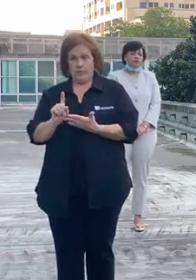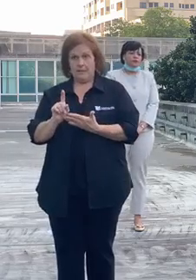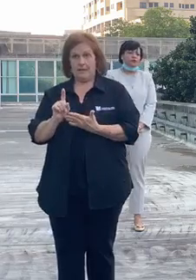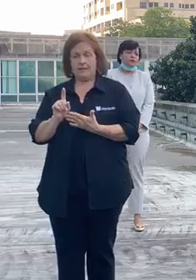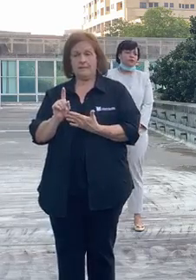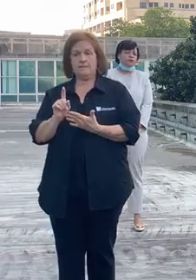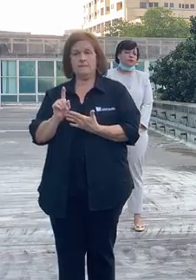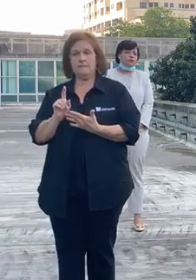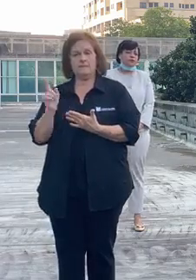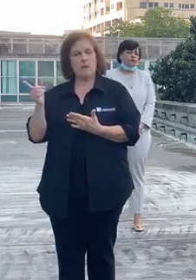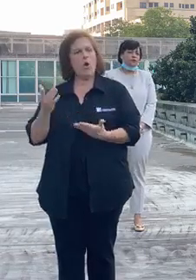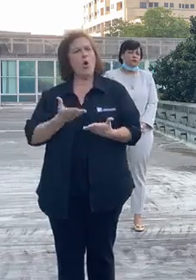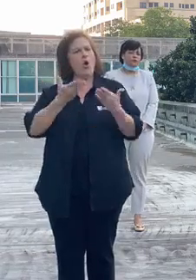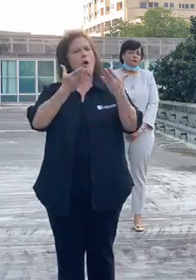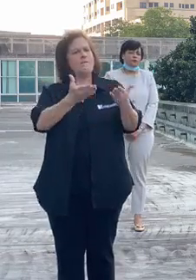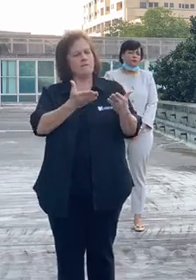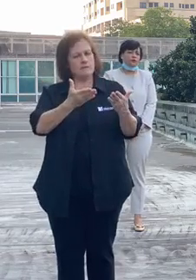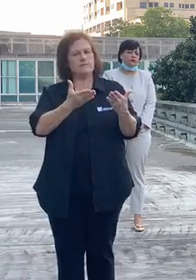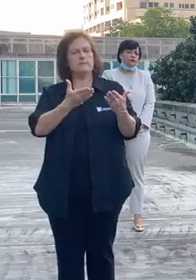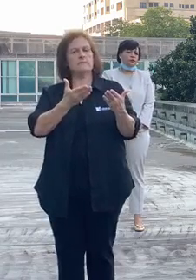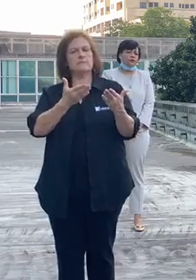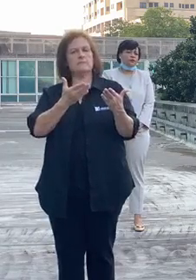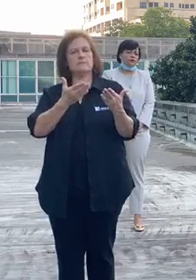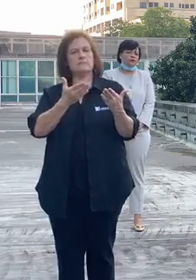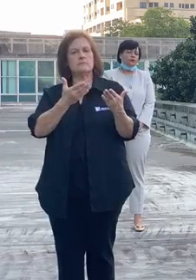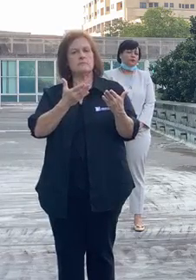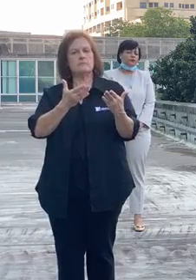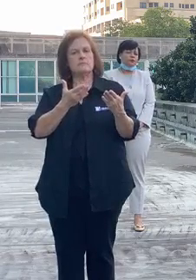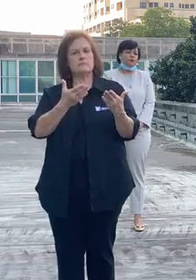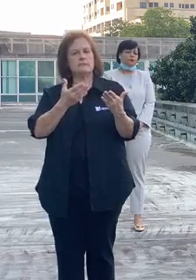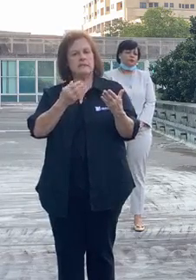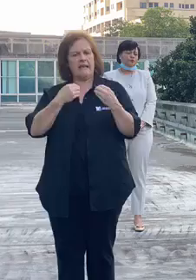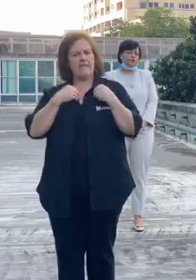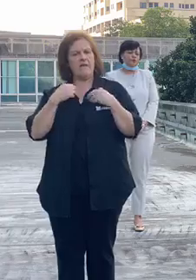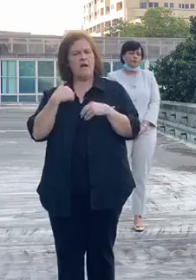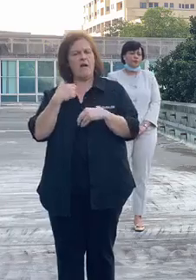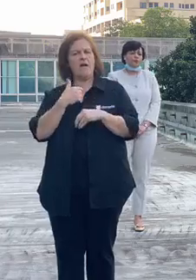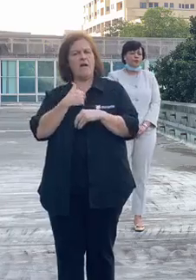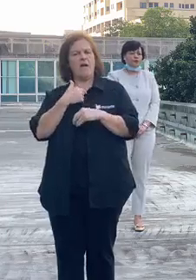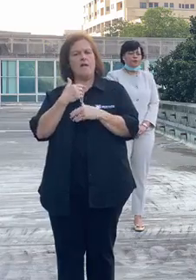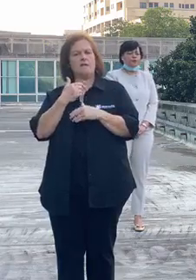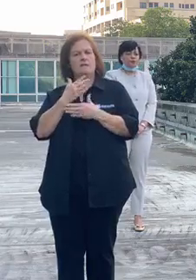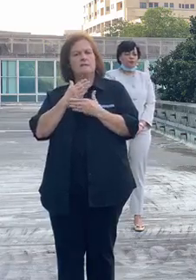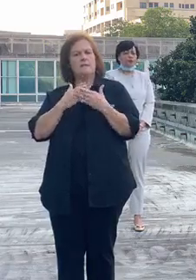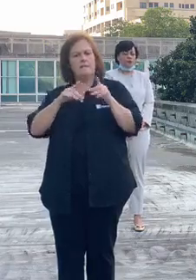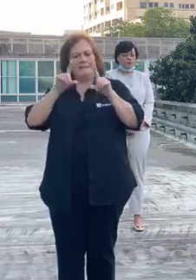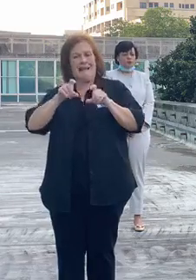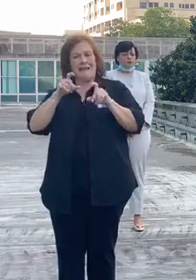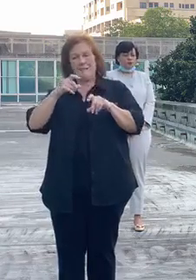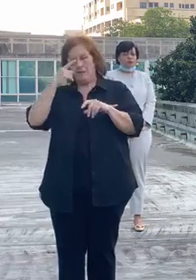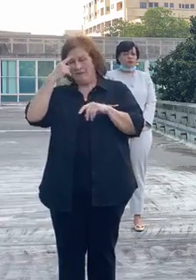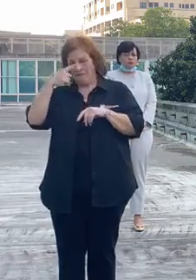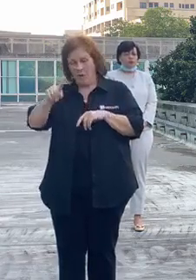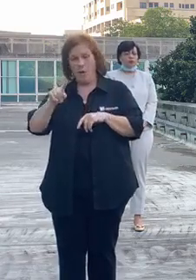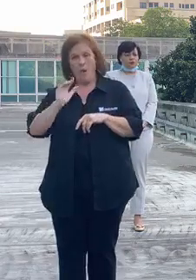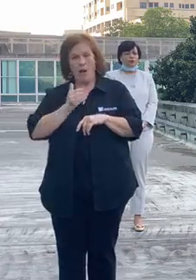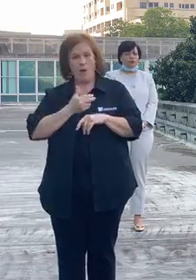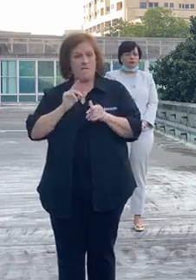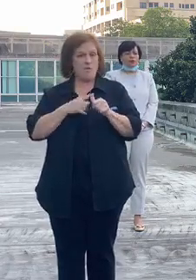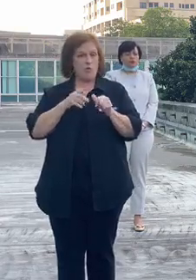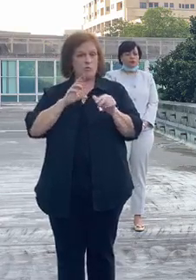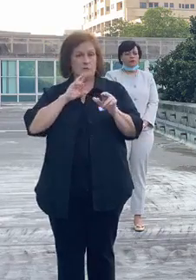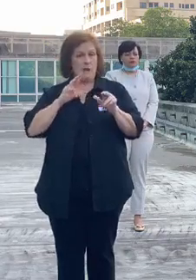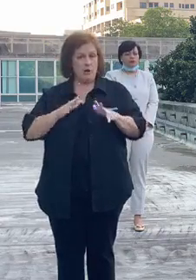before and offered to provide some rapid testing for our first responders. I know Tulane had done that